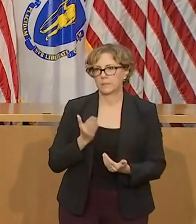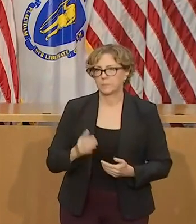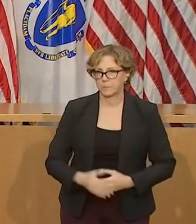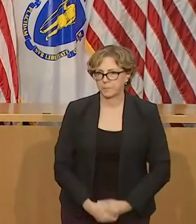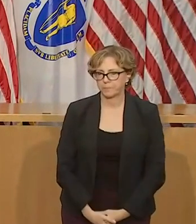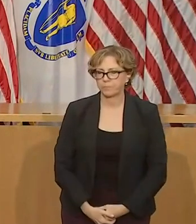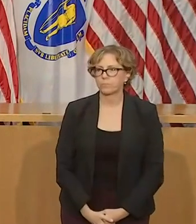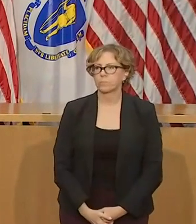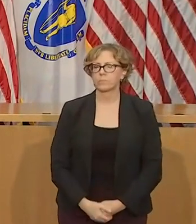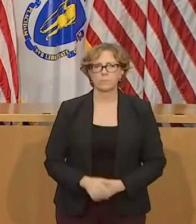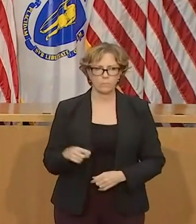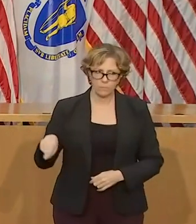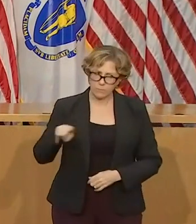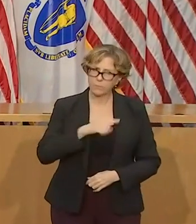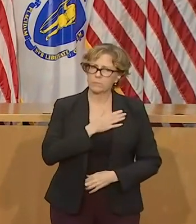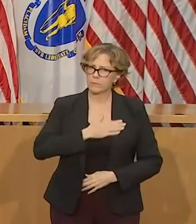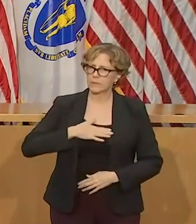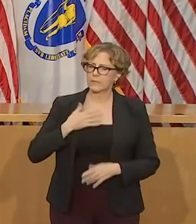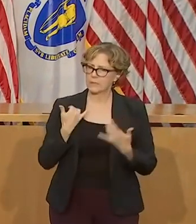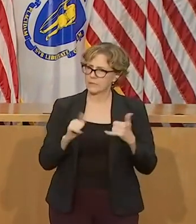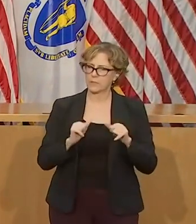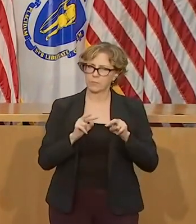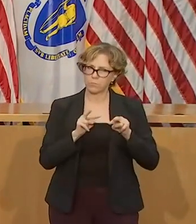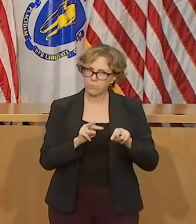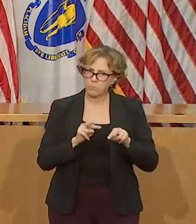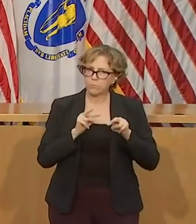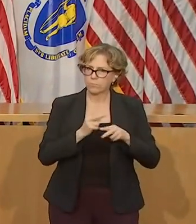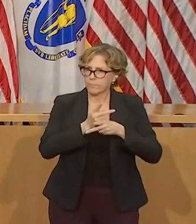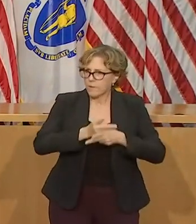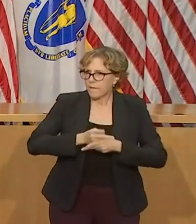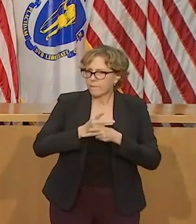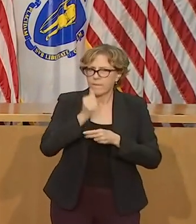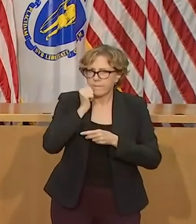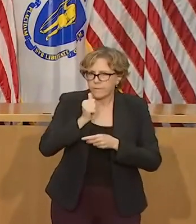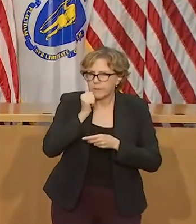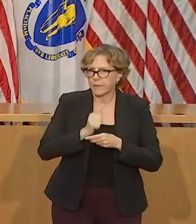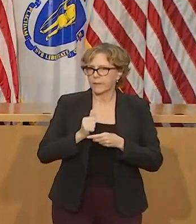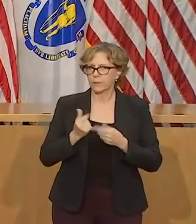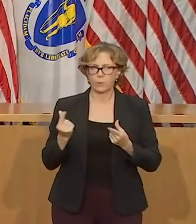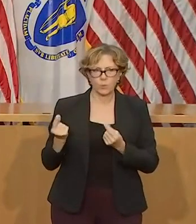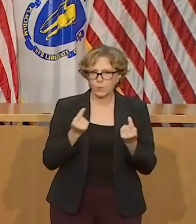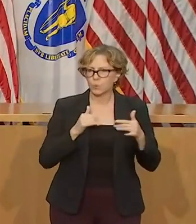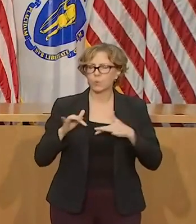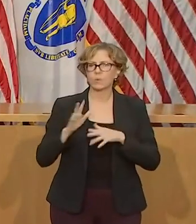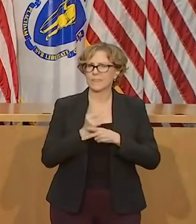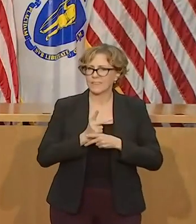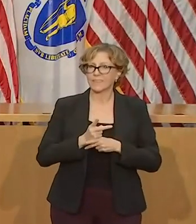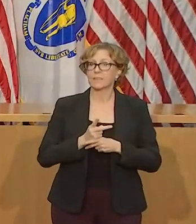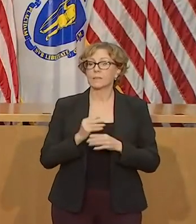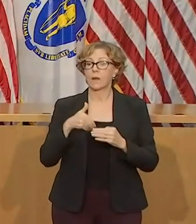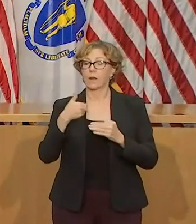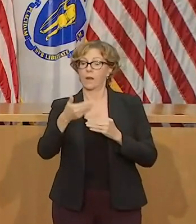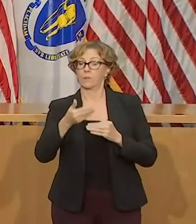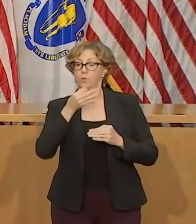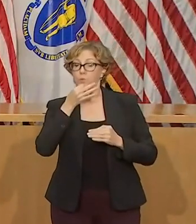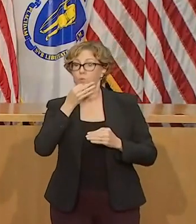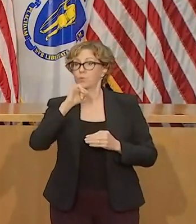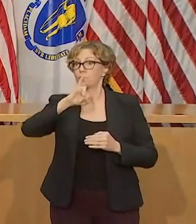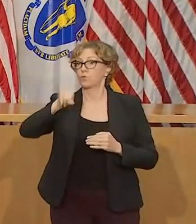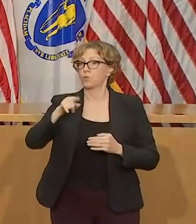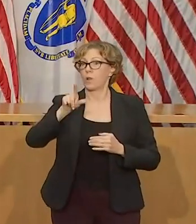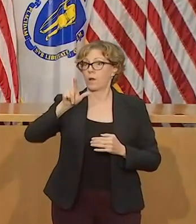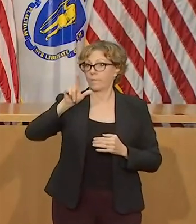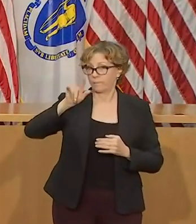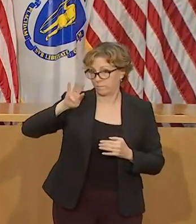Everybody should continue to be vigilant in their daily activities, and if they travel as we approach the 4th of July weekend, they should be